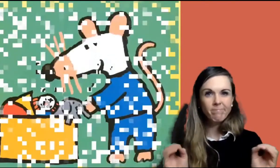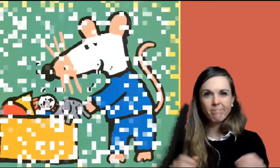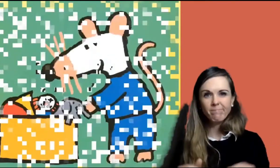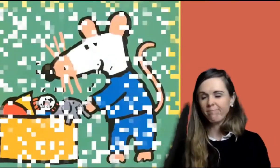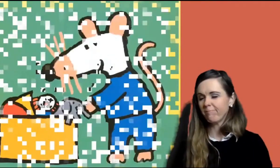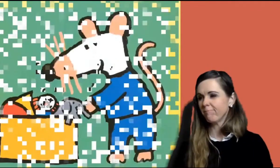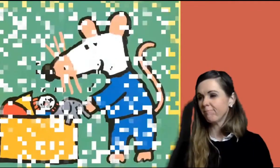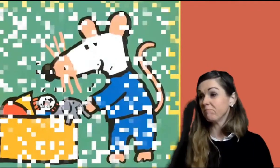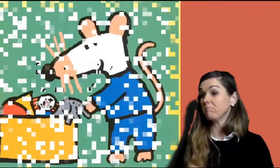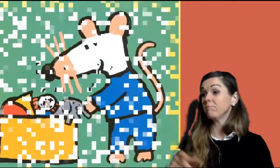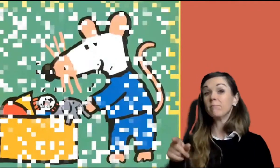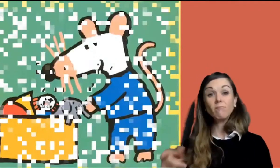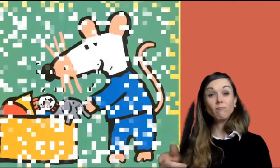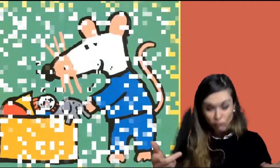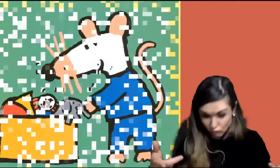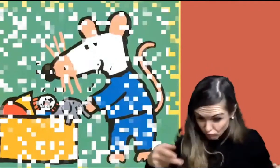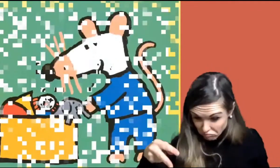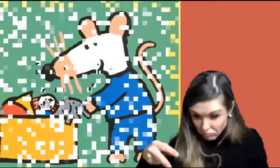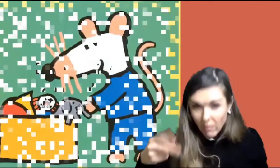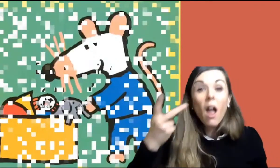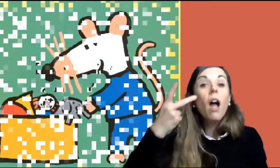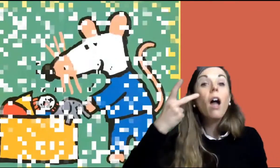But she's not there.